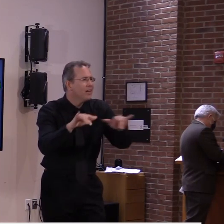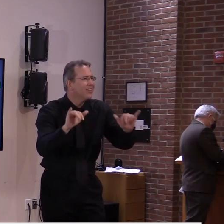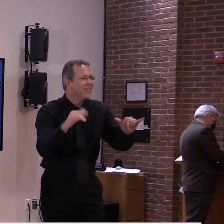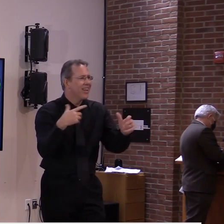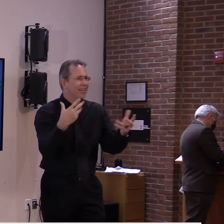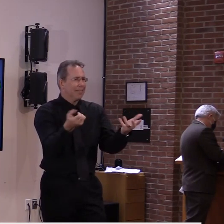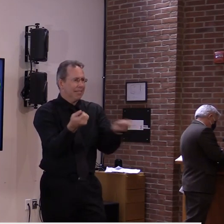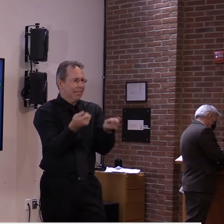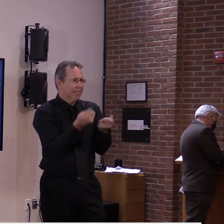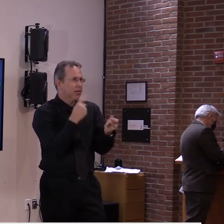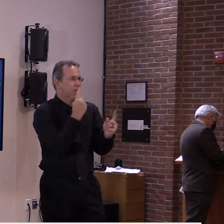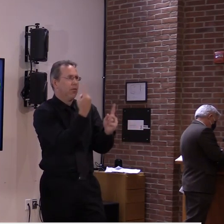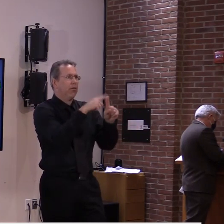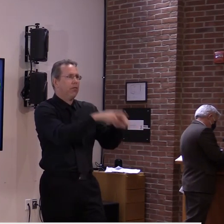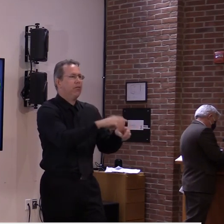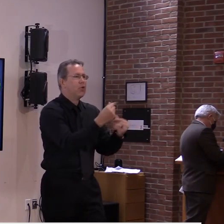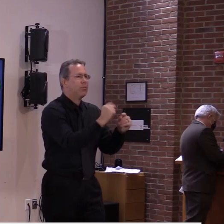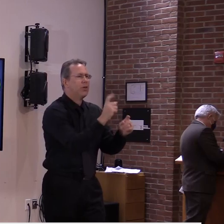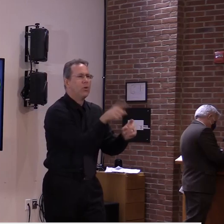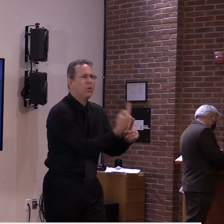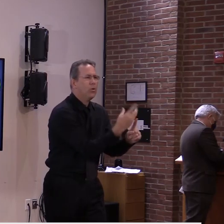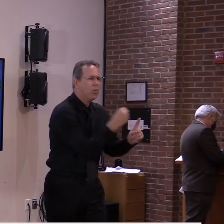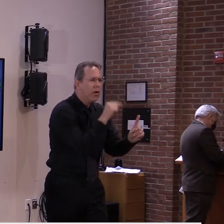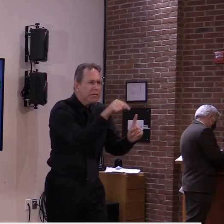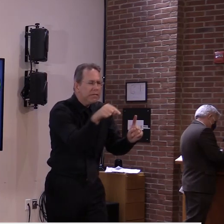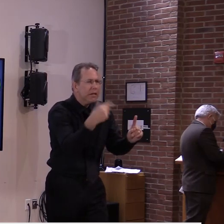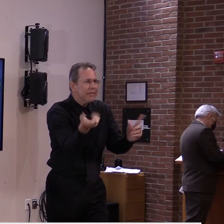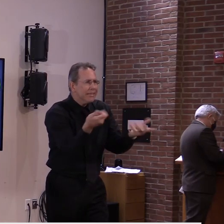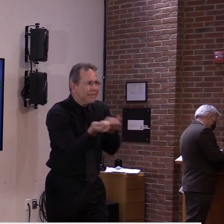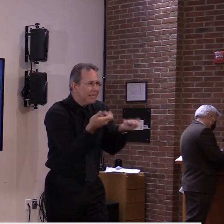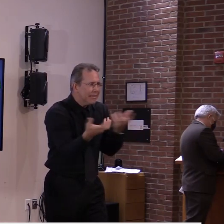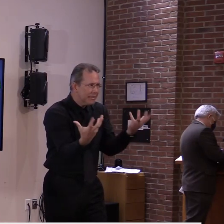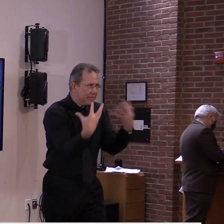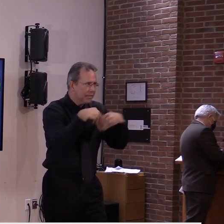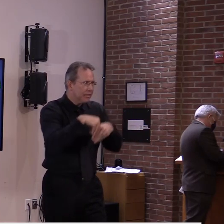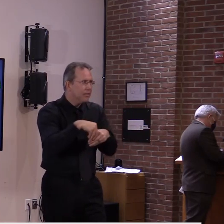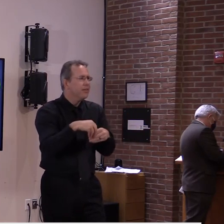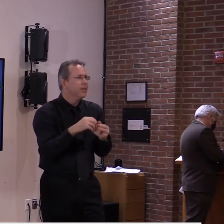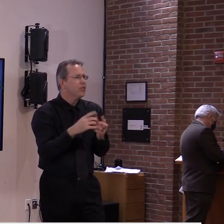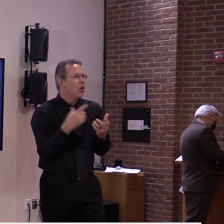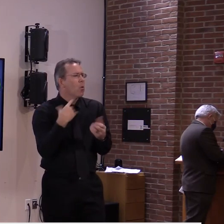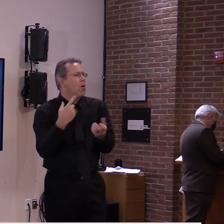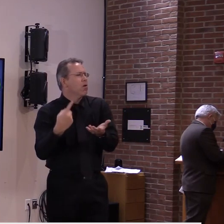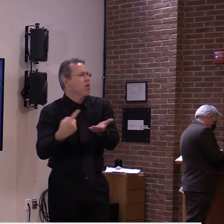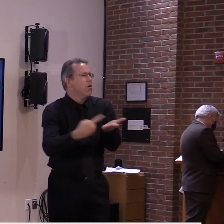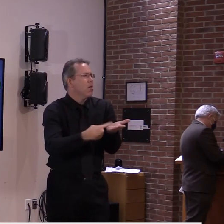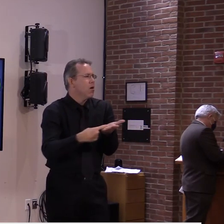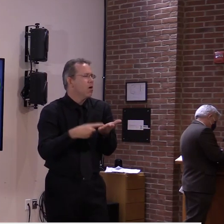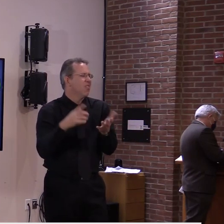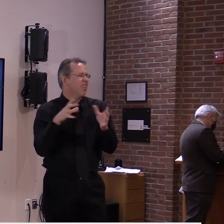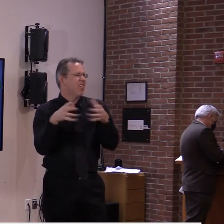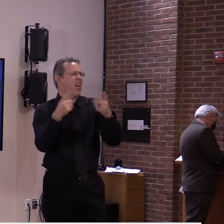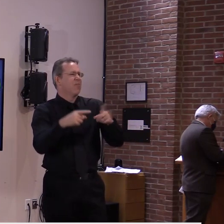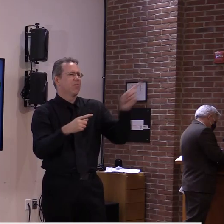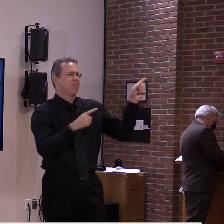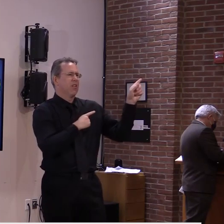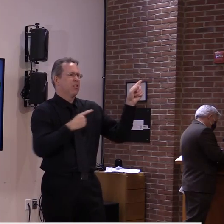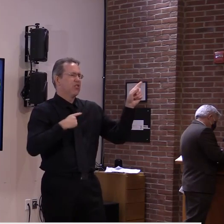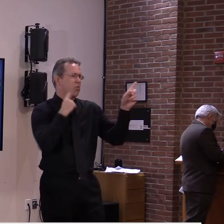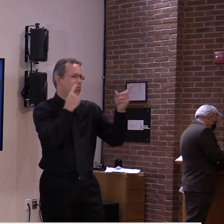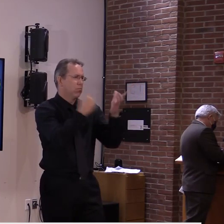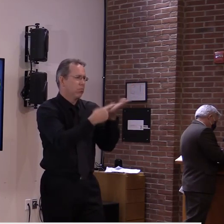these conversations in the upcoming legislative session. But as well, we have to contemplate how much of